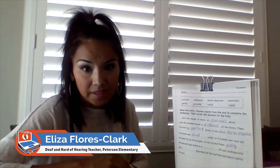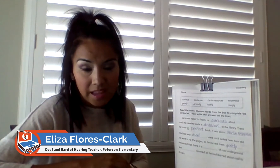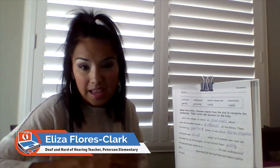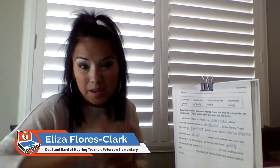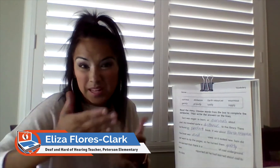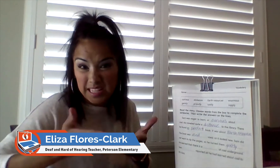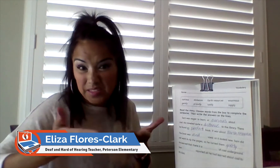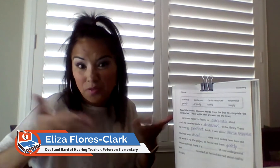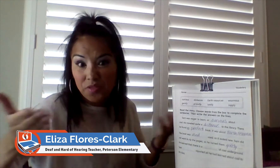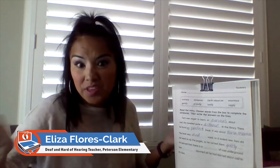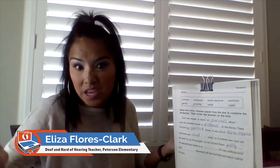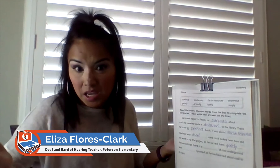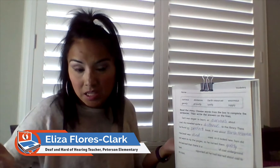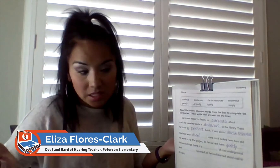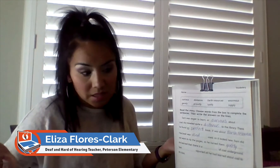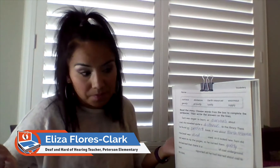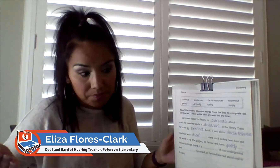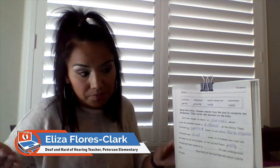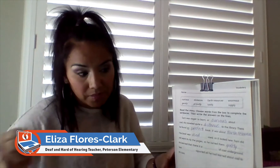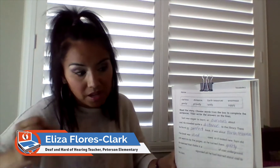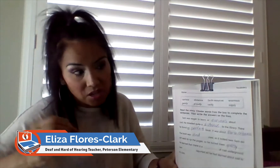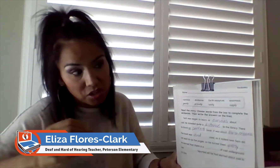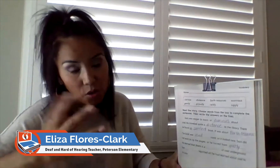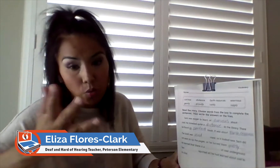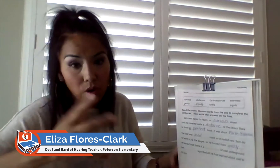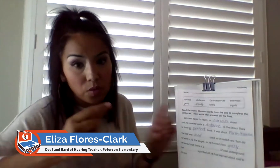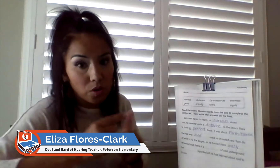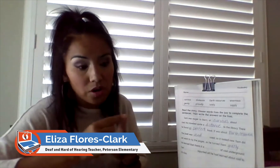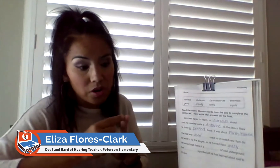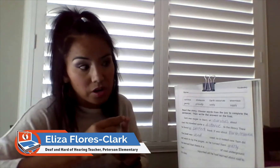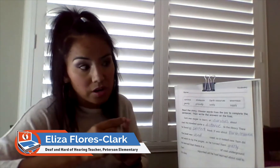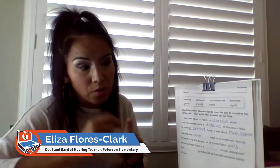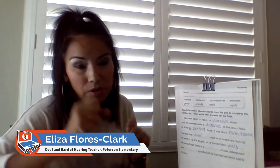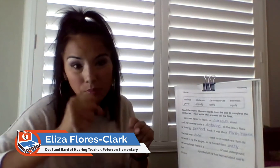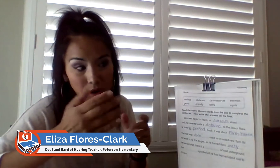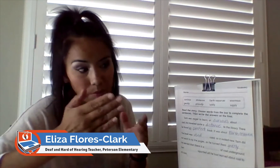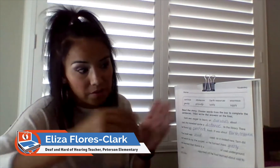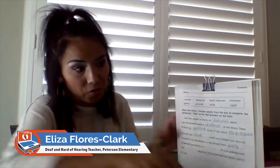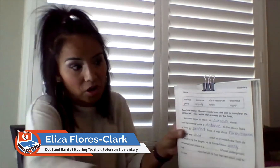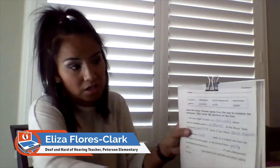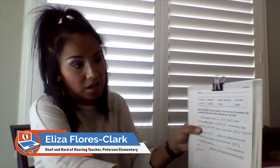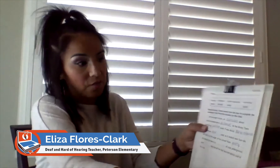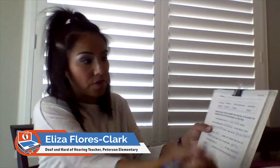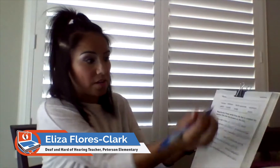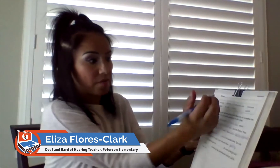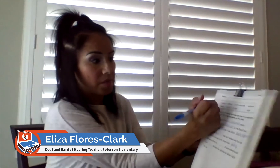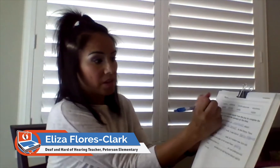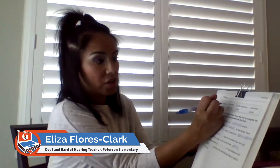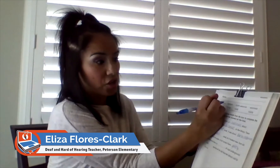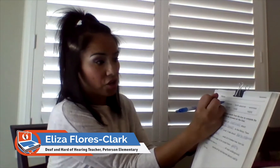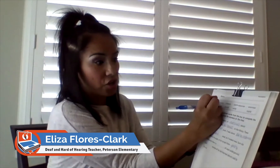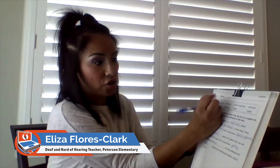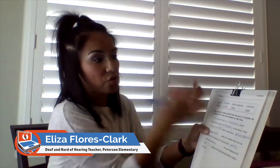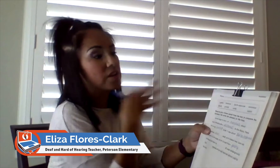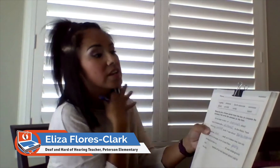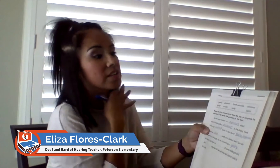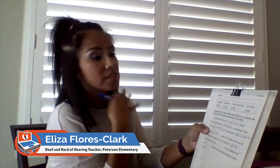And it's their things. So what word, and we could probably have crossed off. We have curious